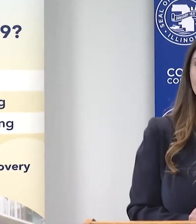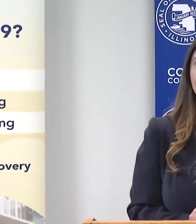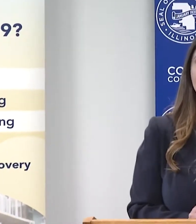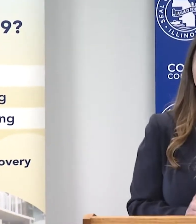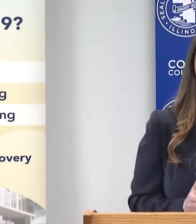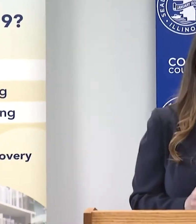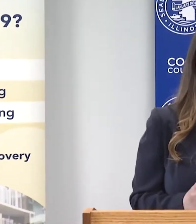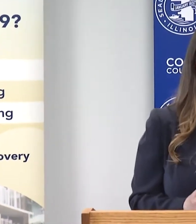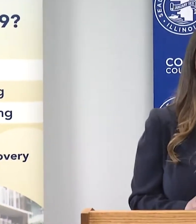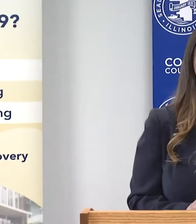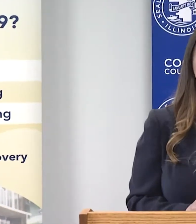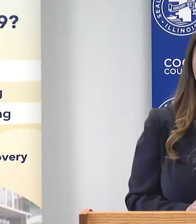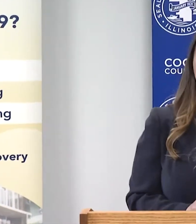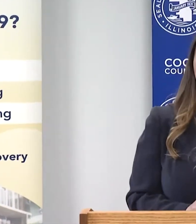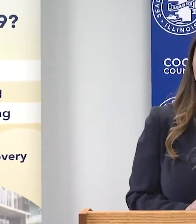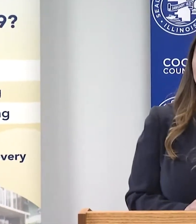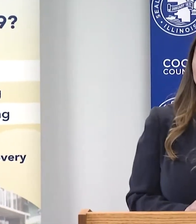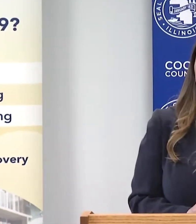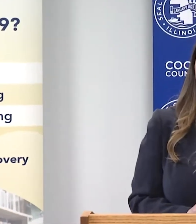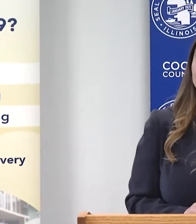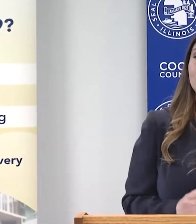otros vecindarios que tienen muchos